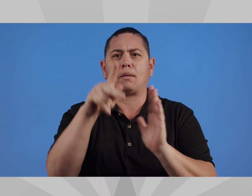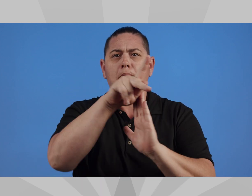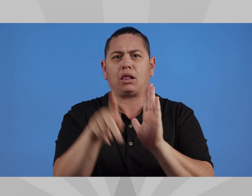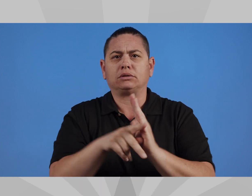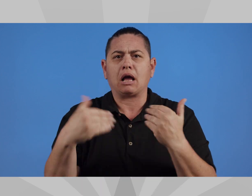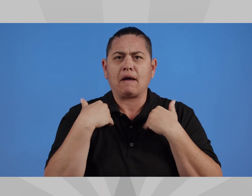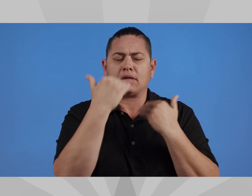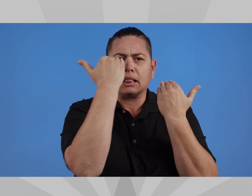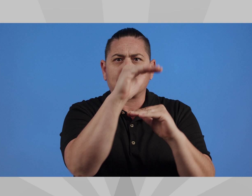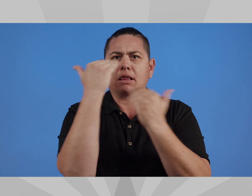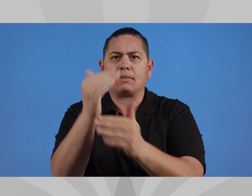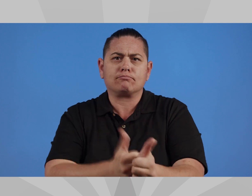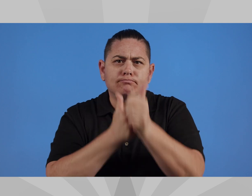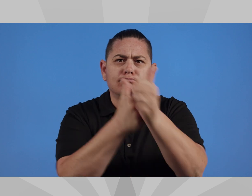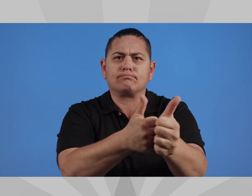us.